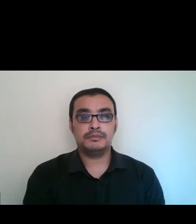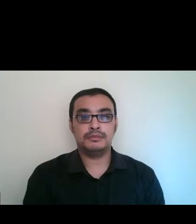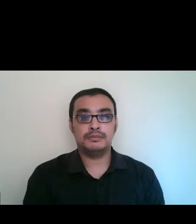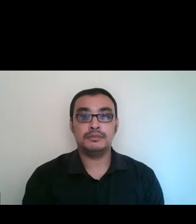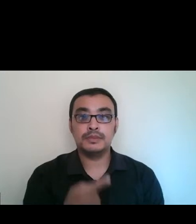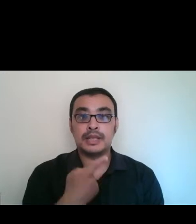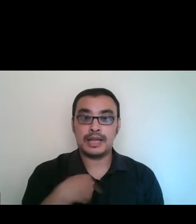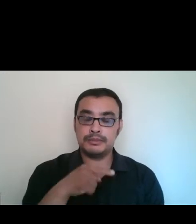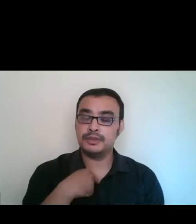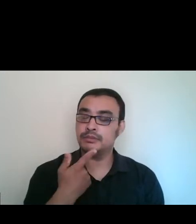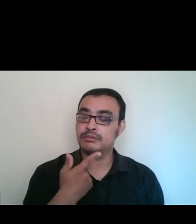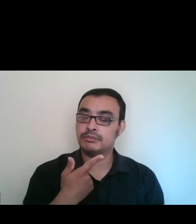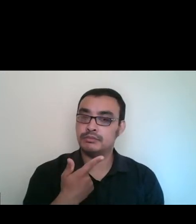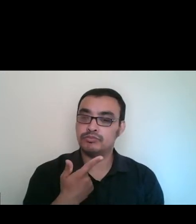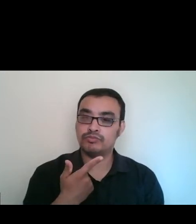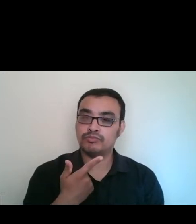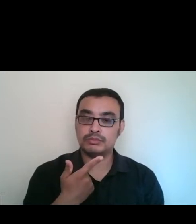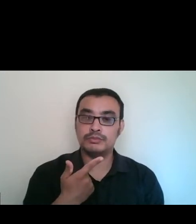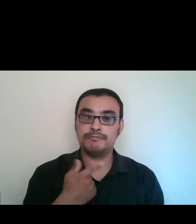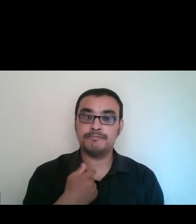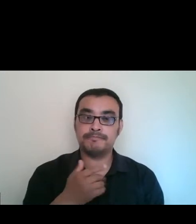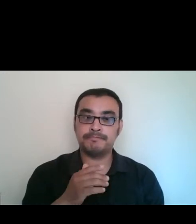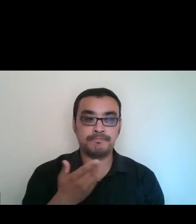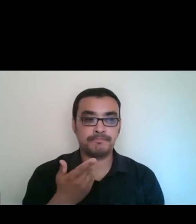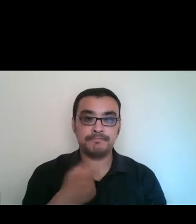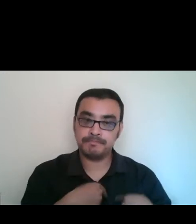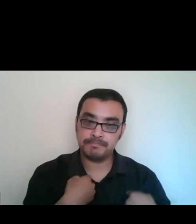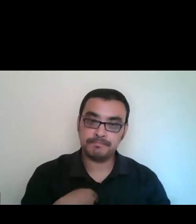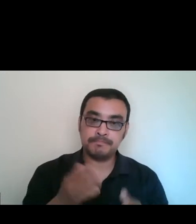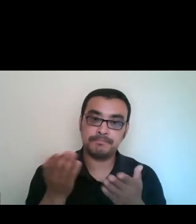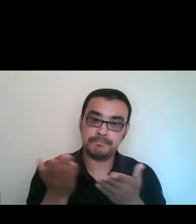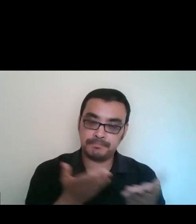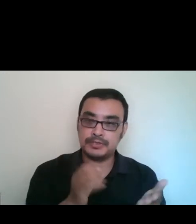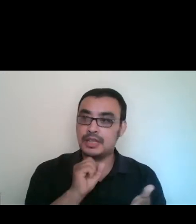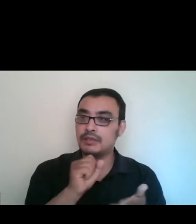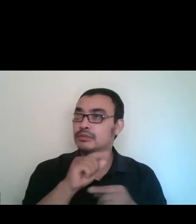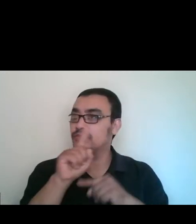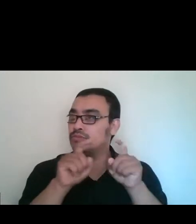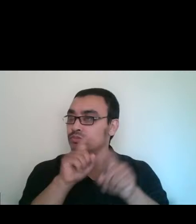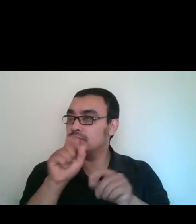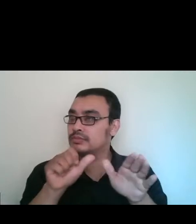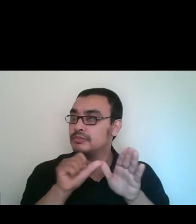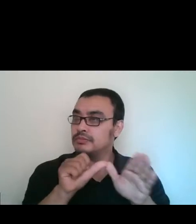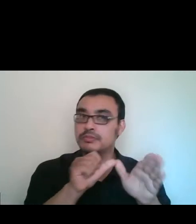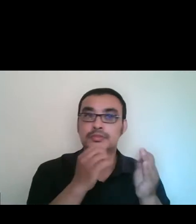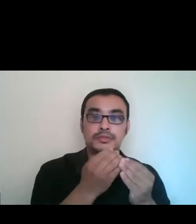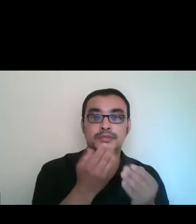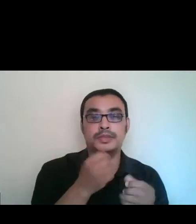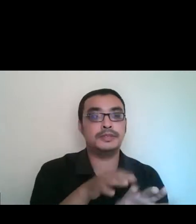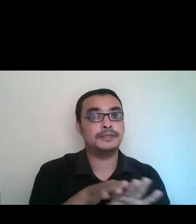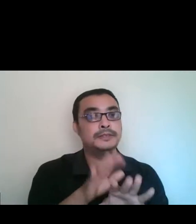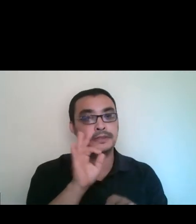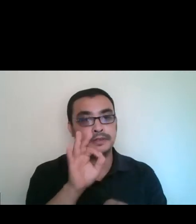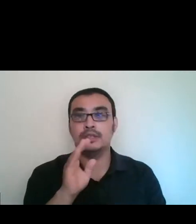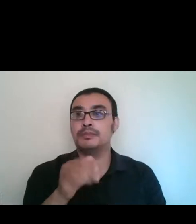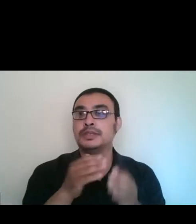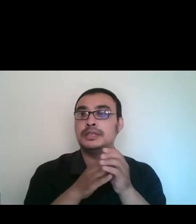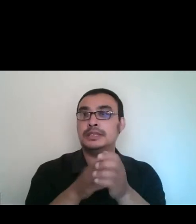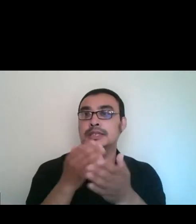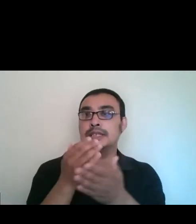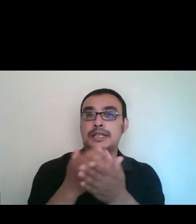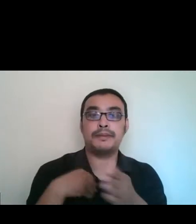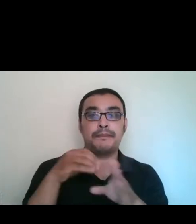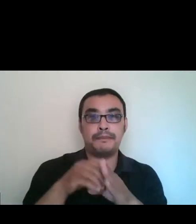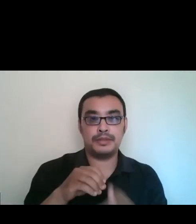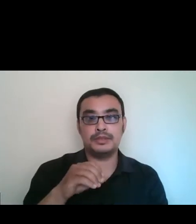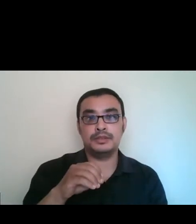is on appreciation of motivating the youth. And she's asking, would we be the follow-up on the fellowship program after the GLF?